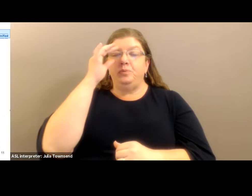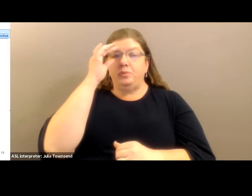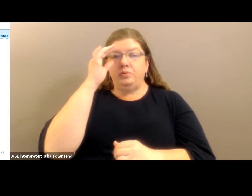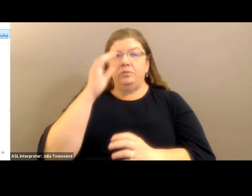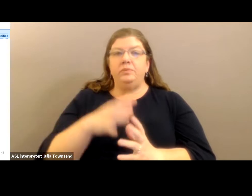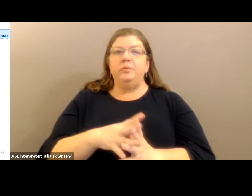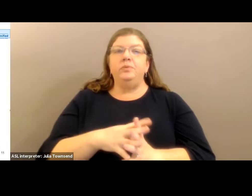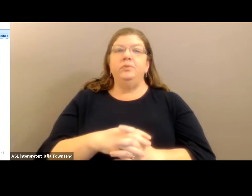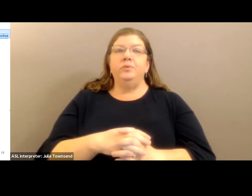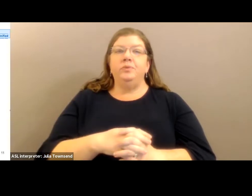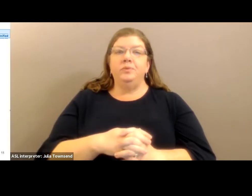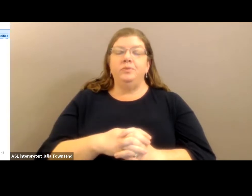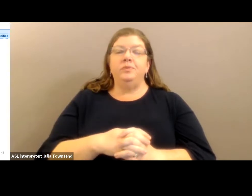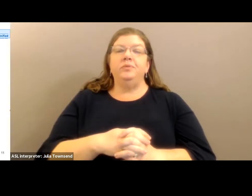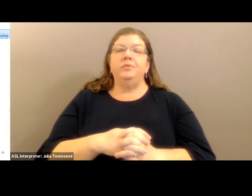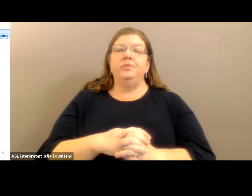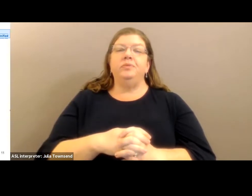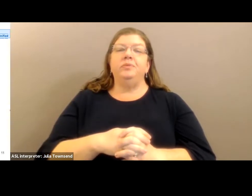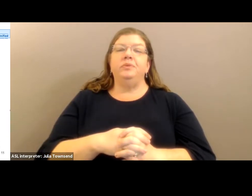So